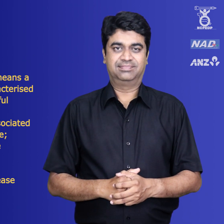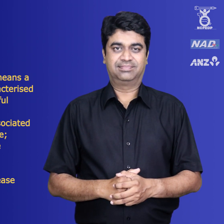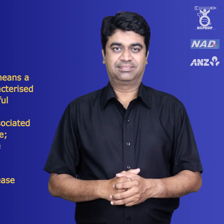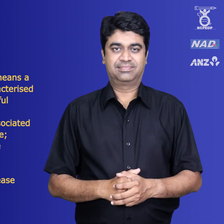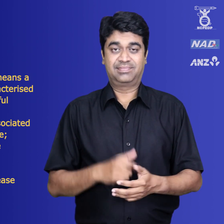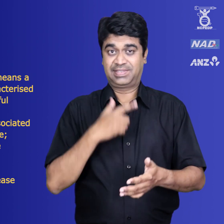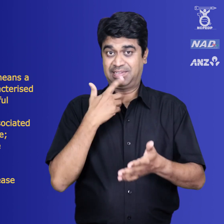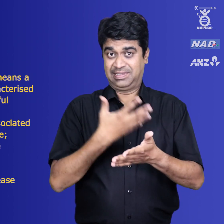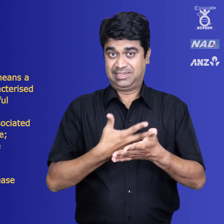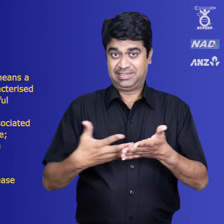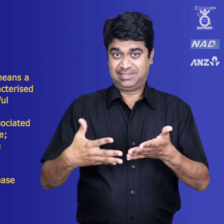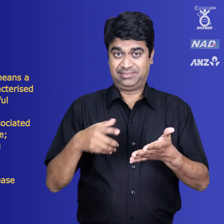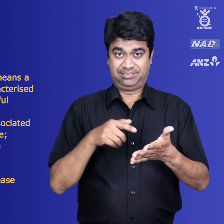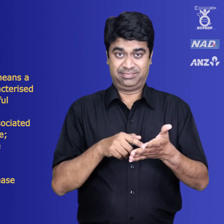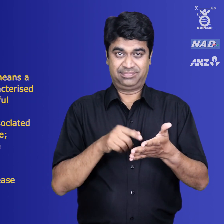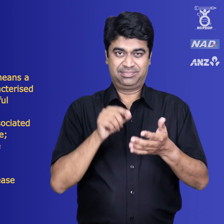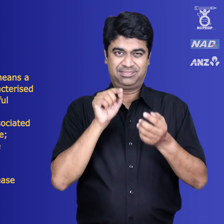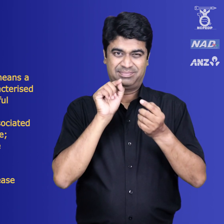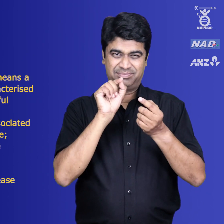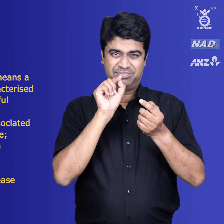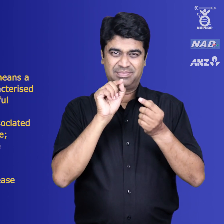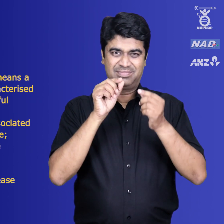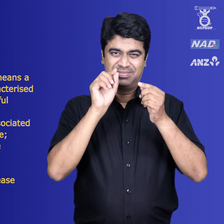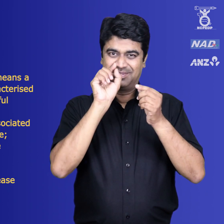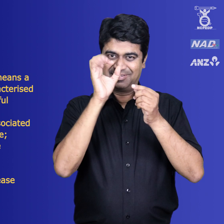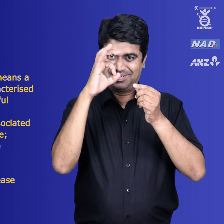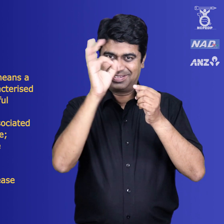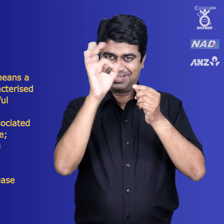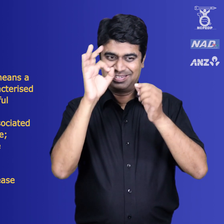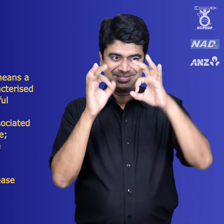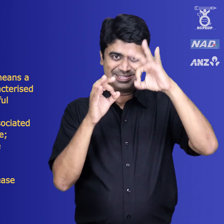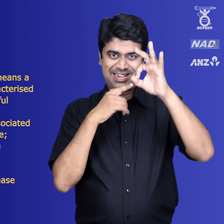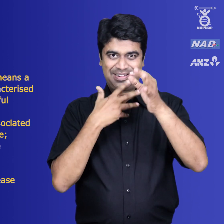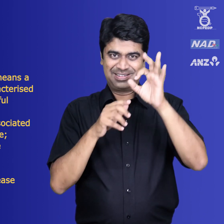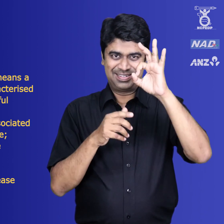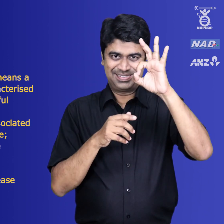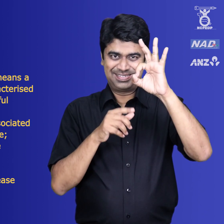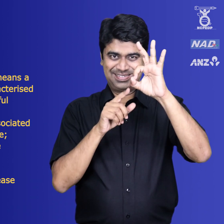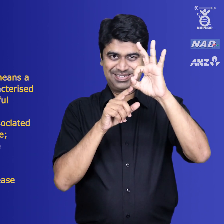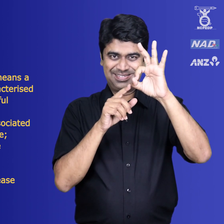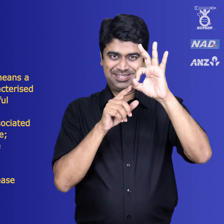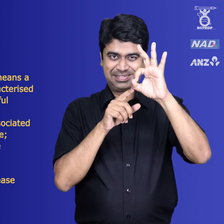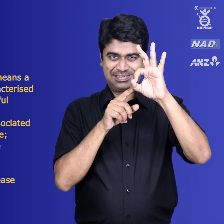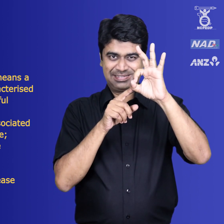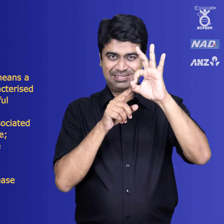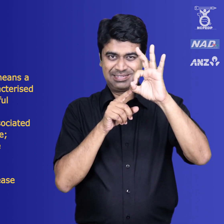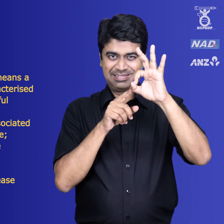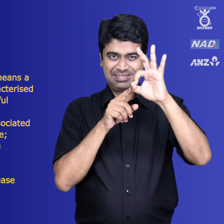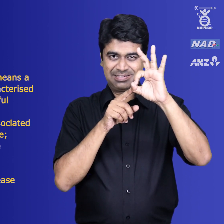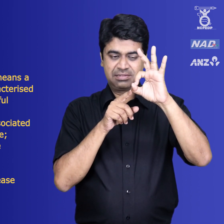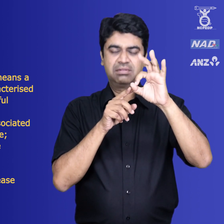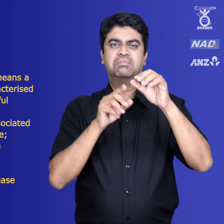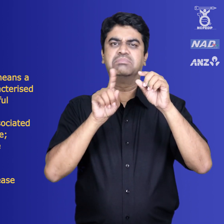Sickle cell disease means a hemolytic disorder characterized by chronic